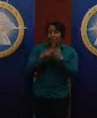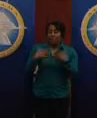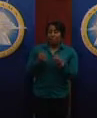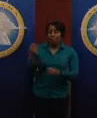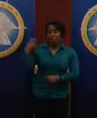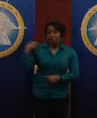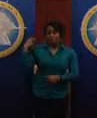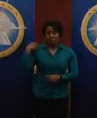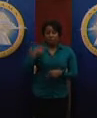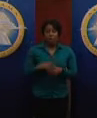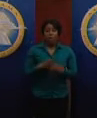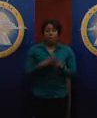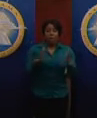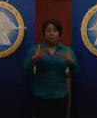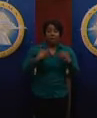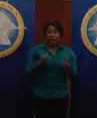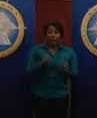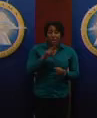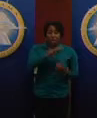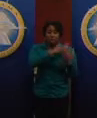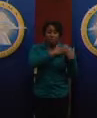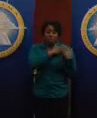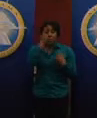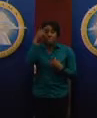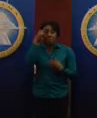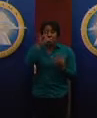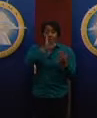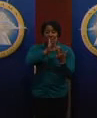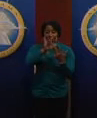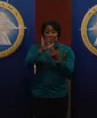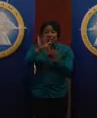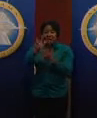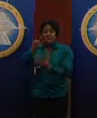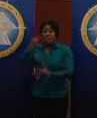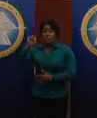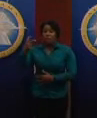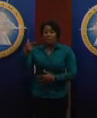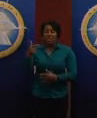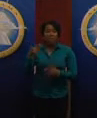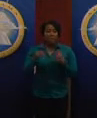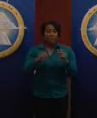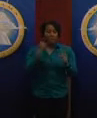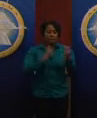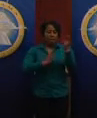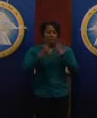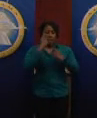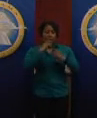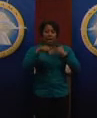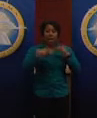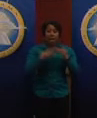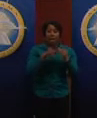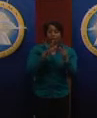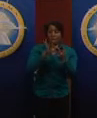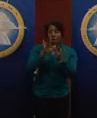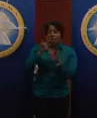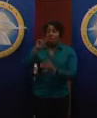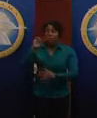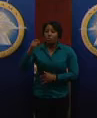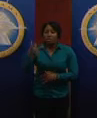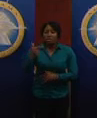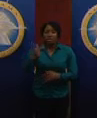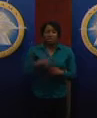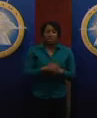have responsibility for contact tracing. So there have been a lot of questions this week about contact tracing from our superintendents, and that really